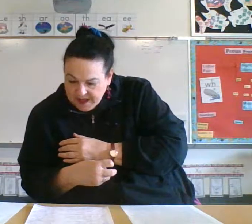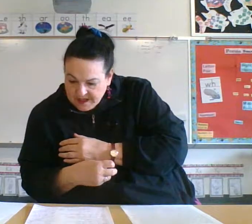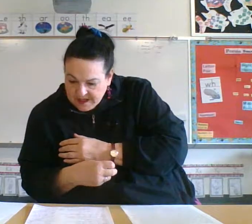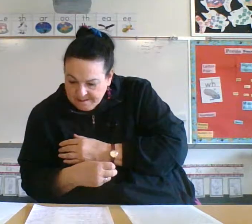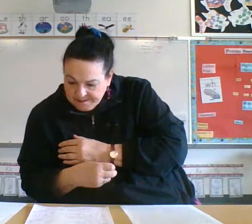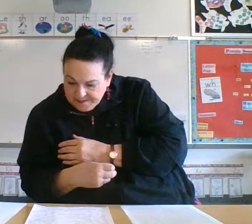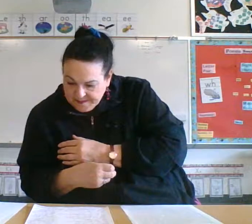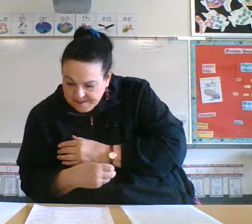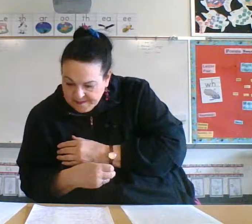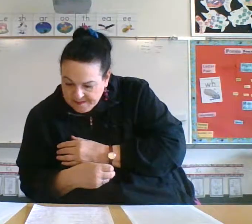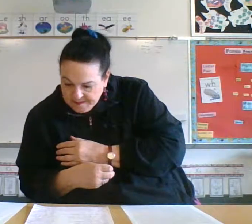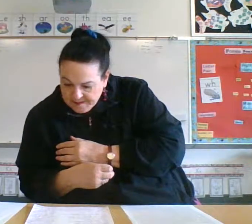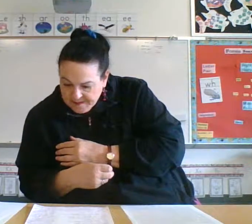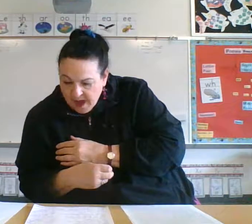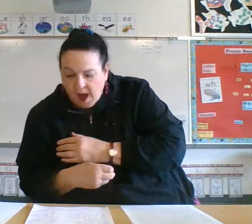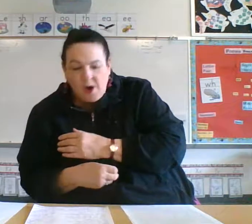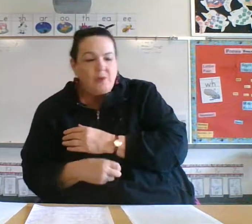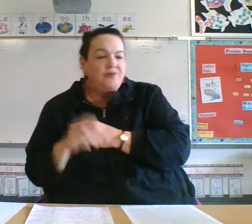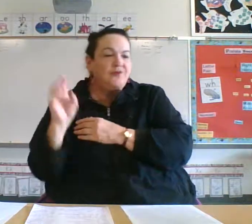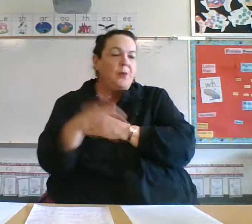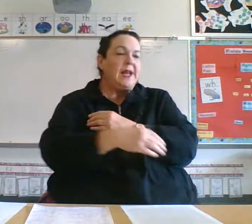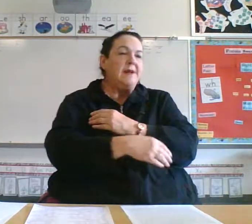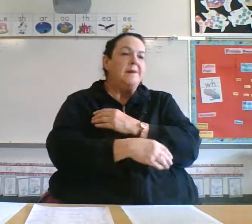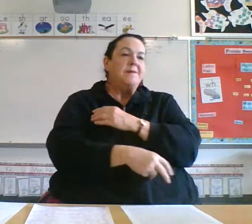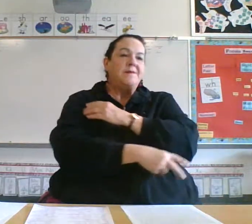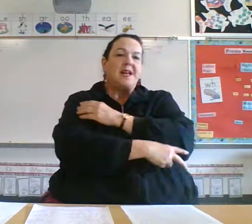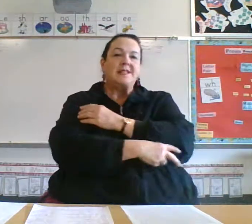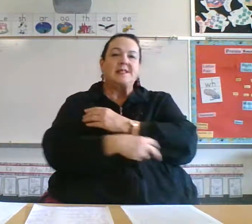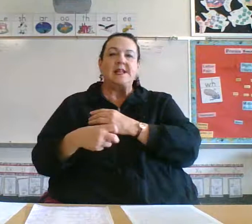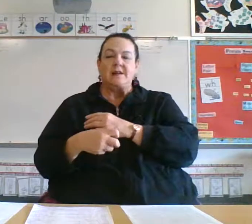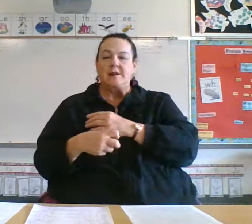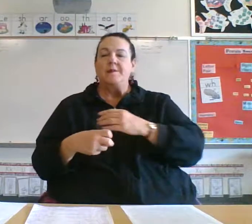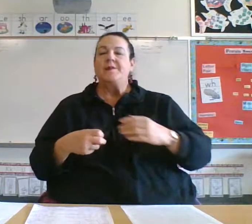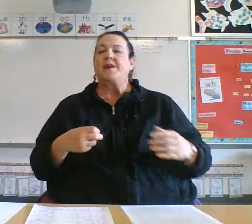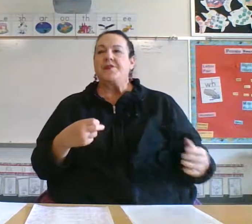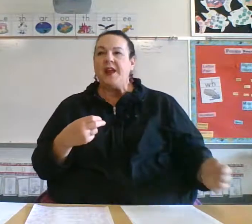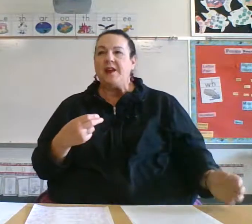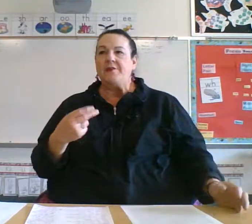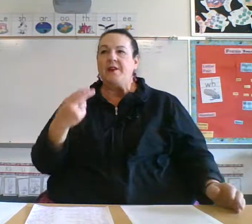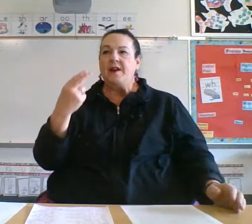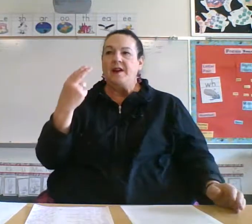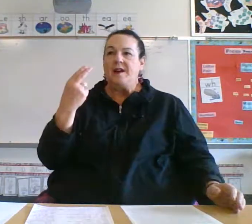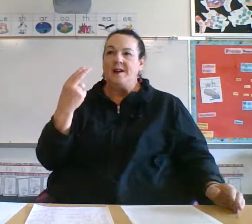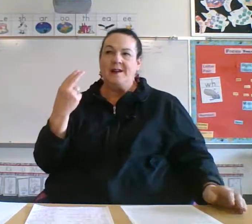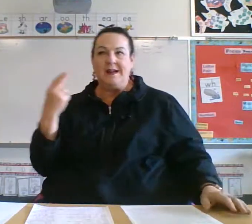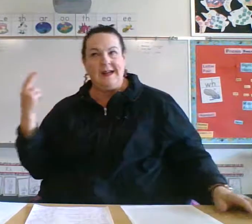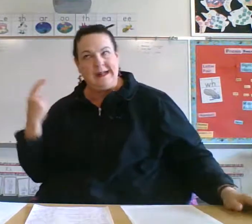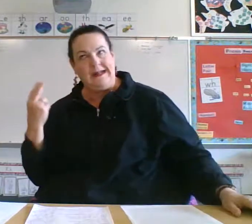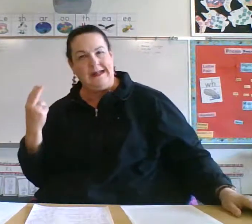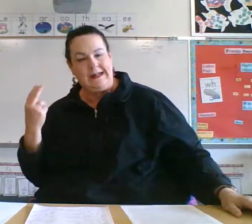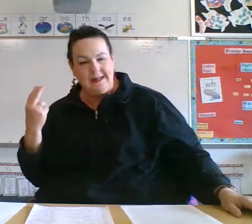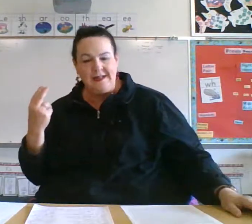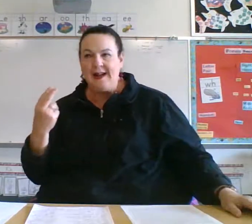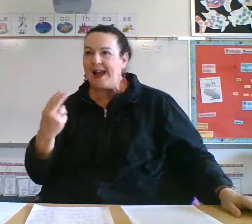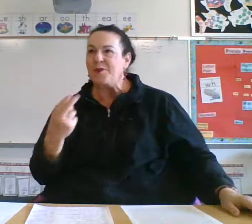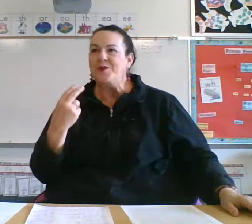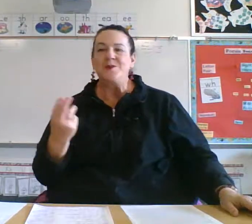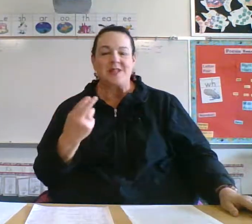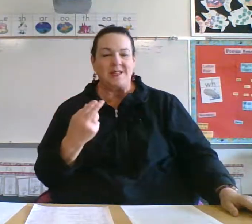It's, oh, phooey, that's steal. Thief, I don't use these very